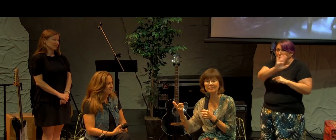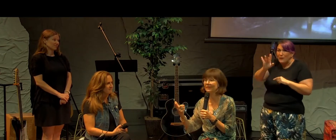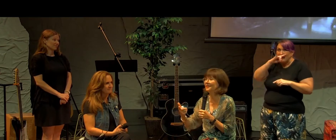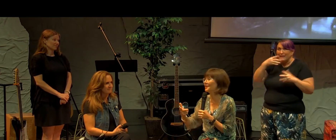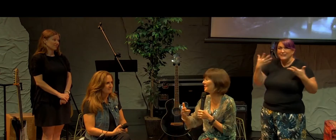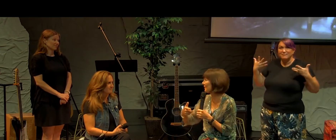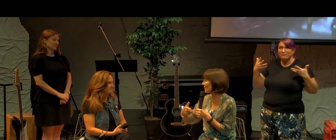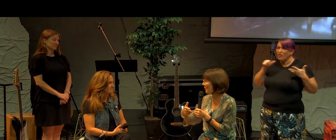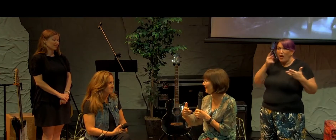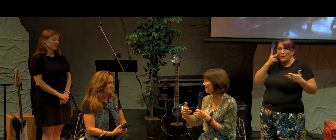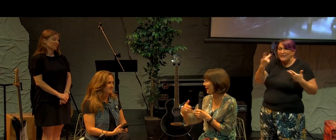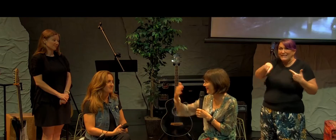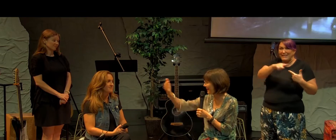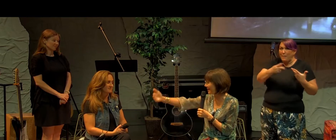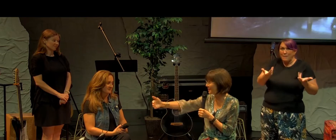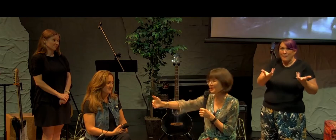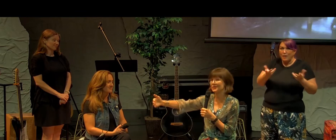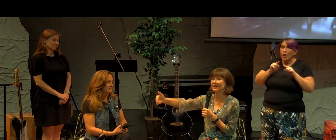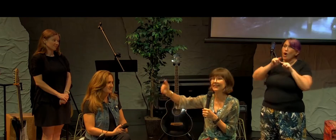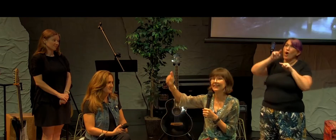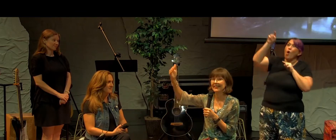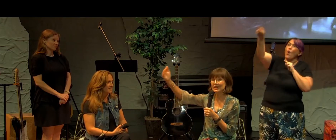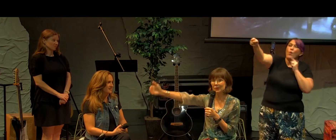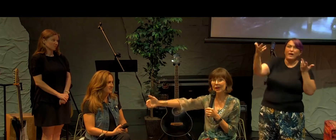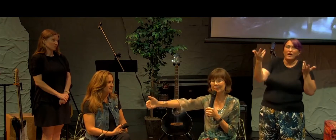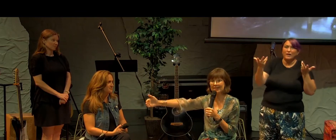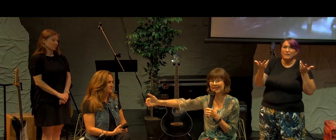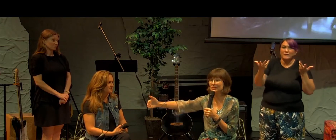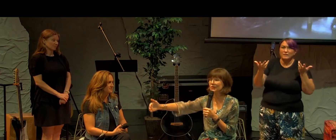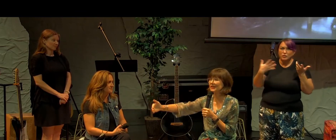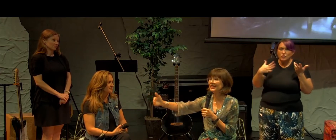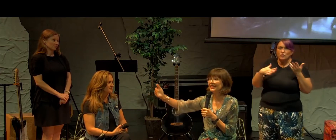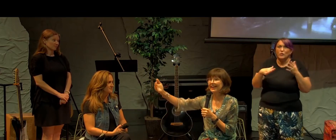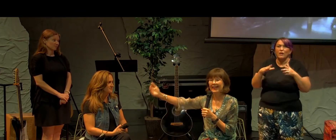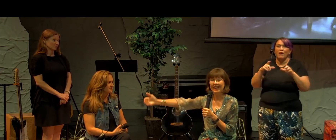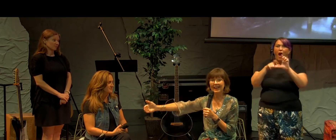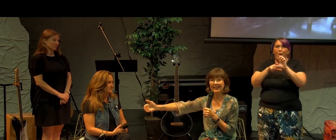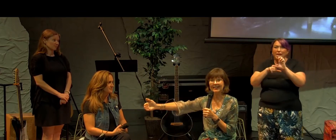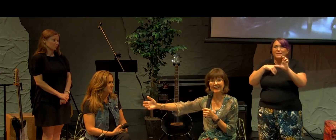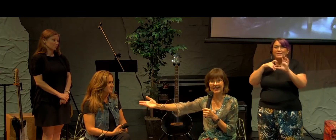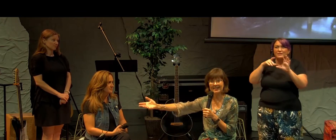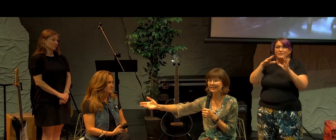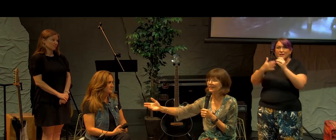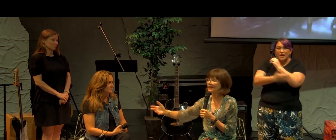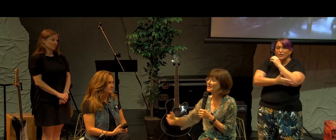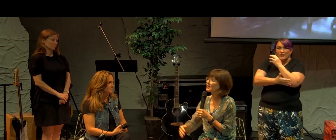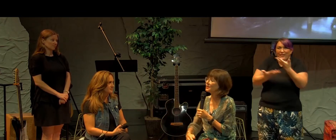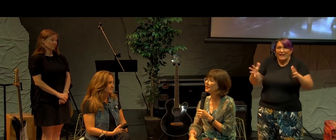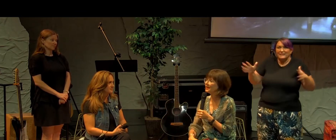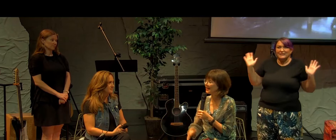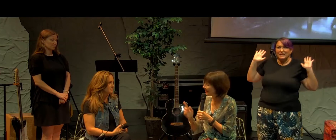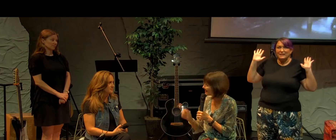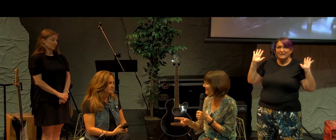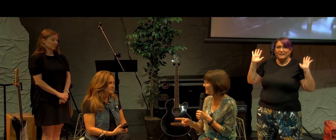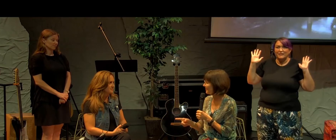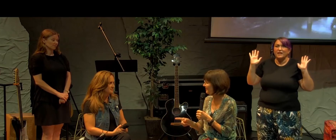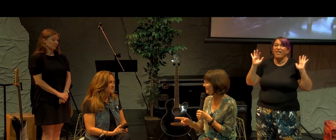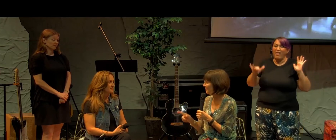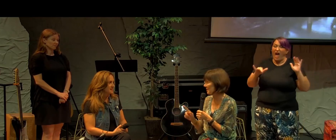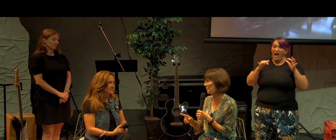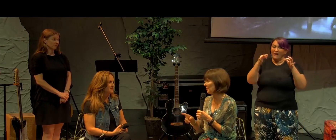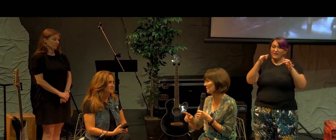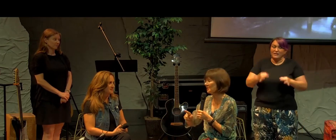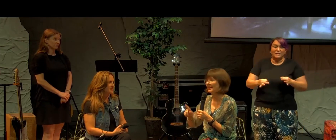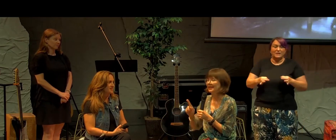them. You know, they're going behind the Iron Curtain into a communist country, and that's it, right? So that decision